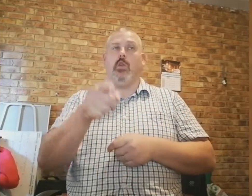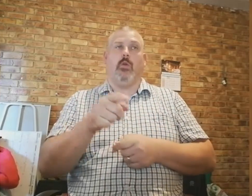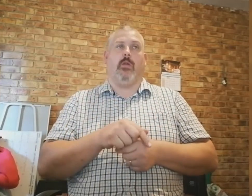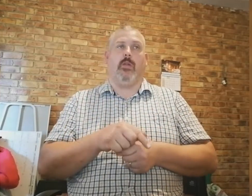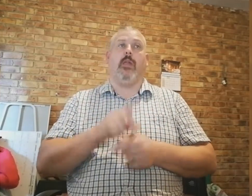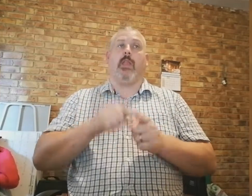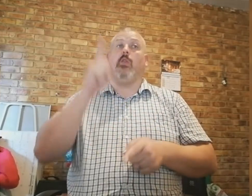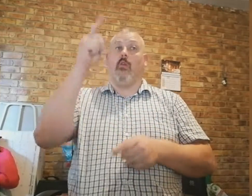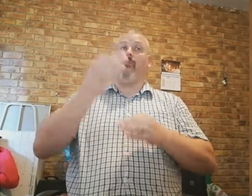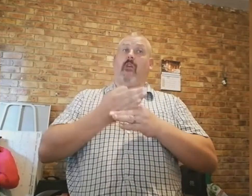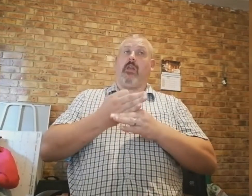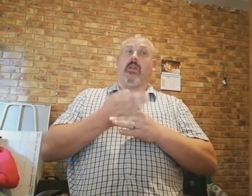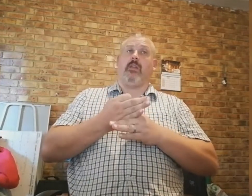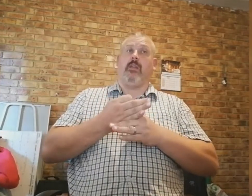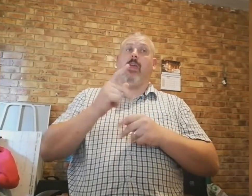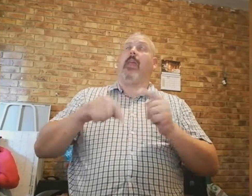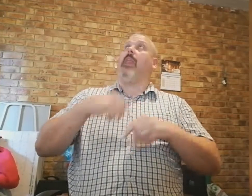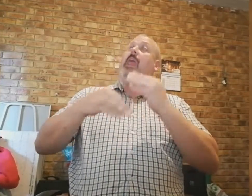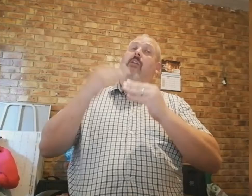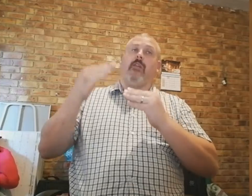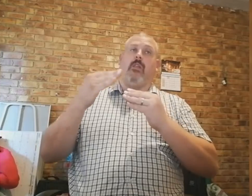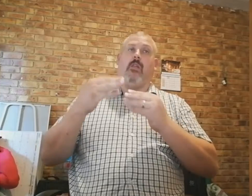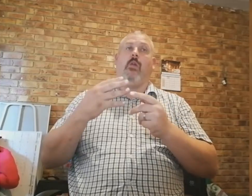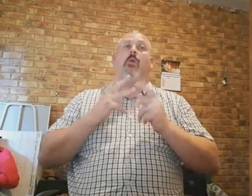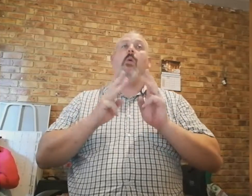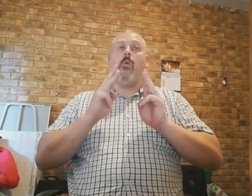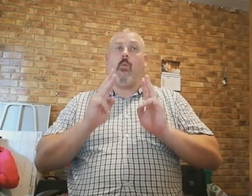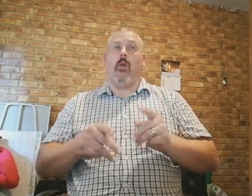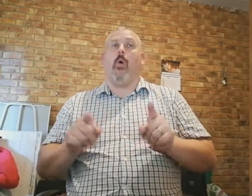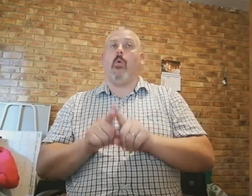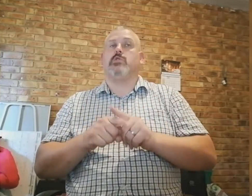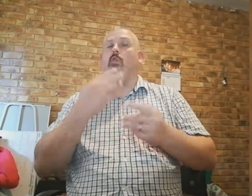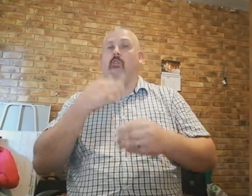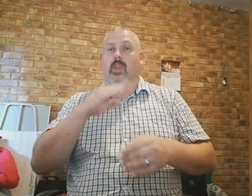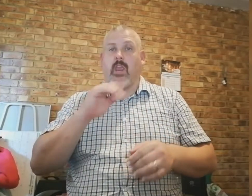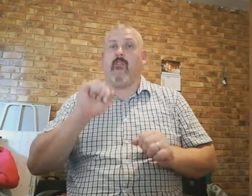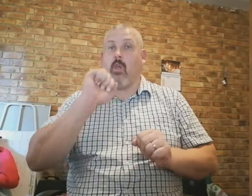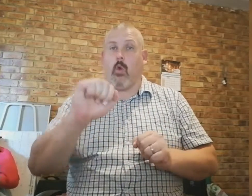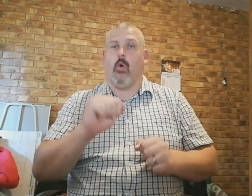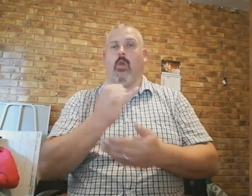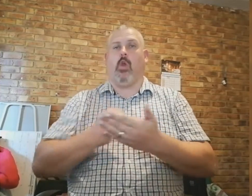you, then your Father in heaven will also forgive your